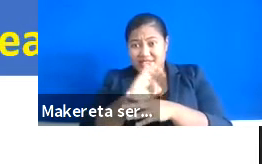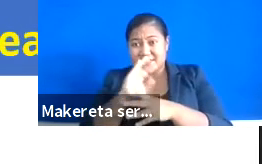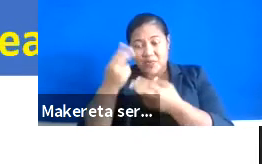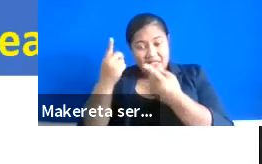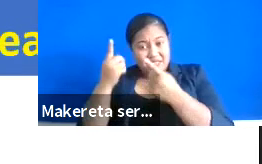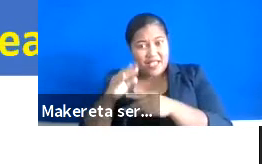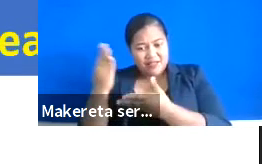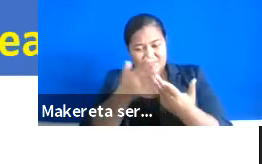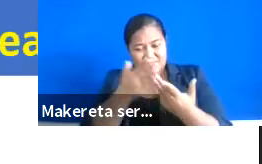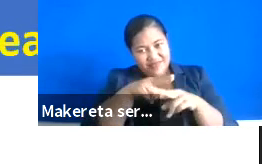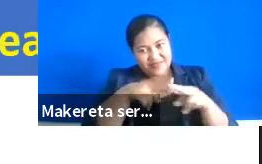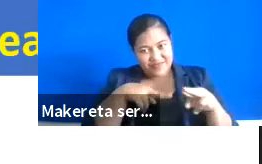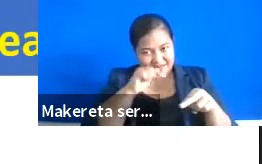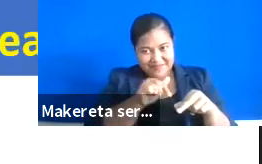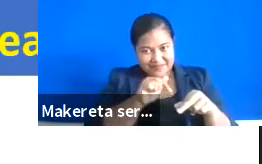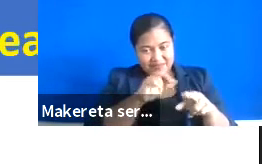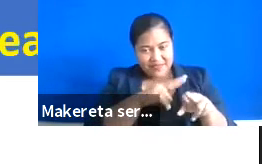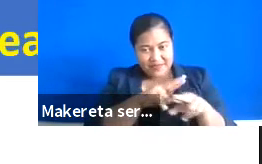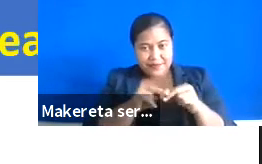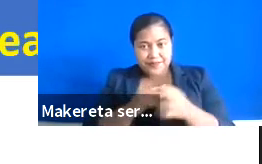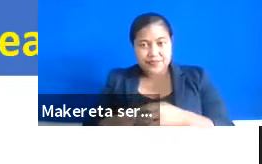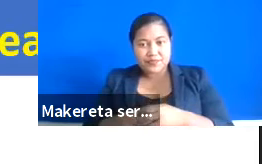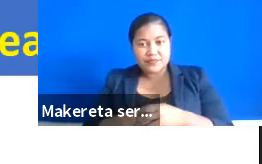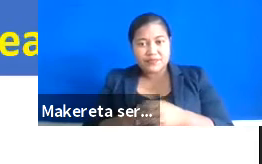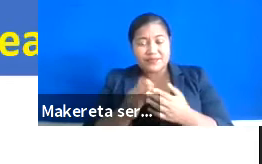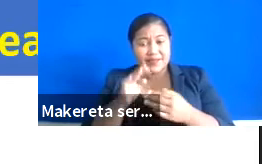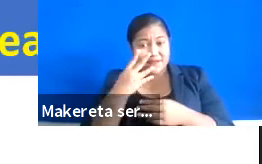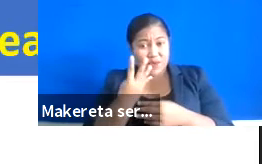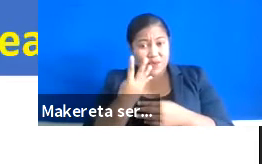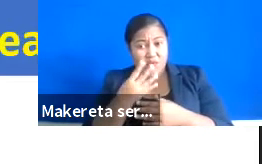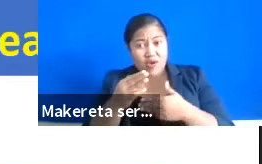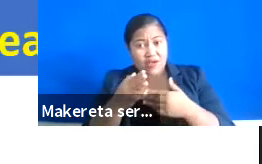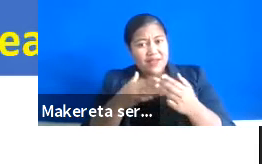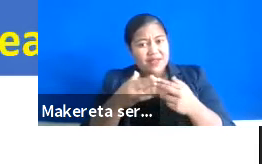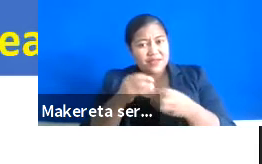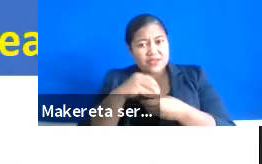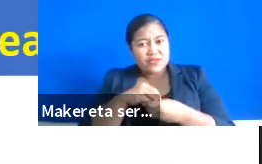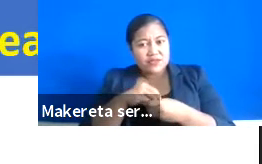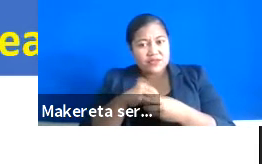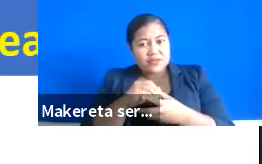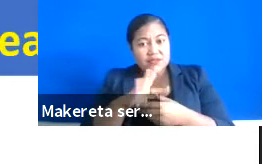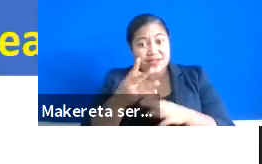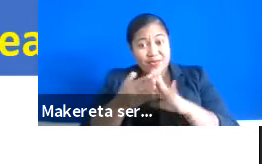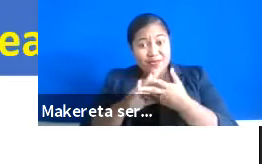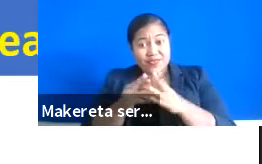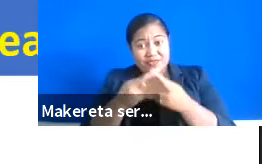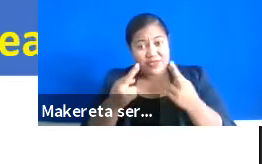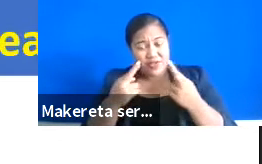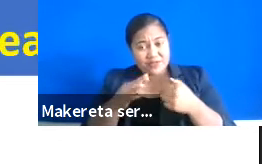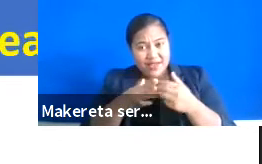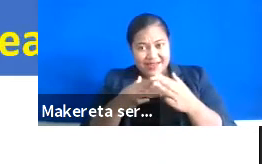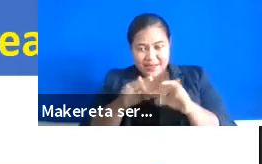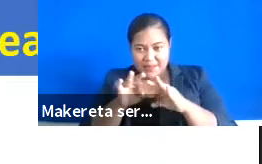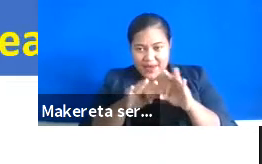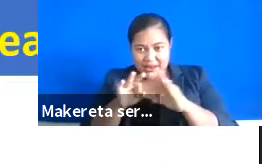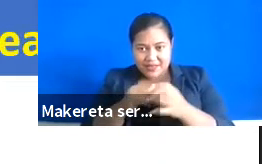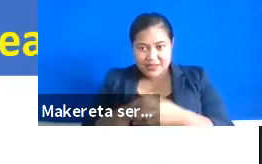protected areas are largely excluded from management plans that are done and finally because western knowledge systems